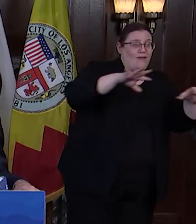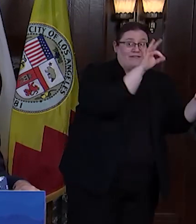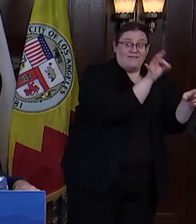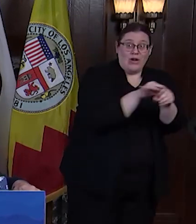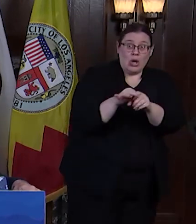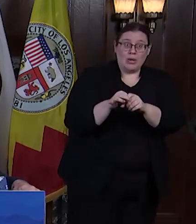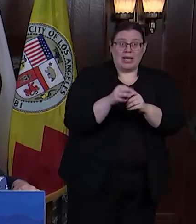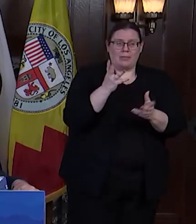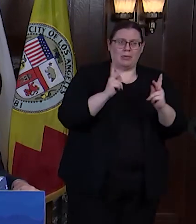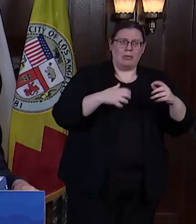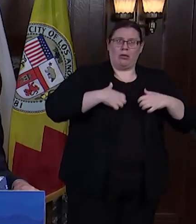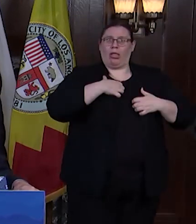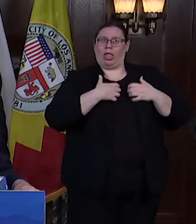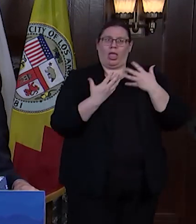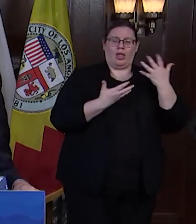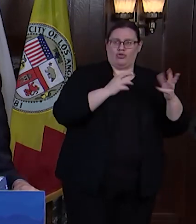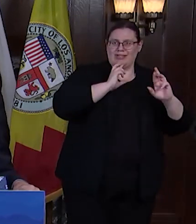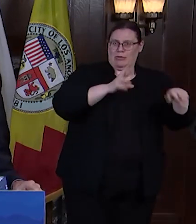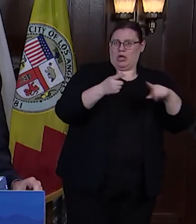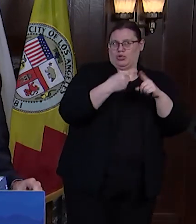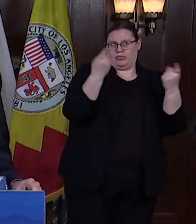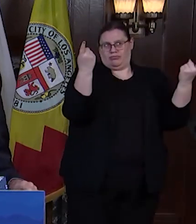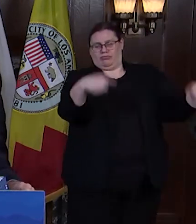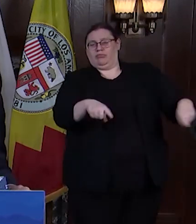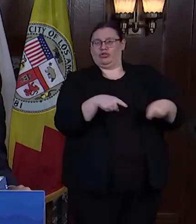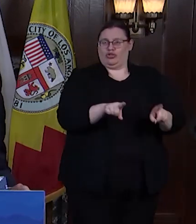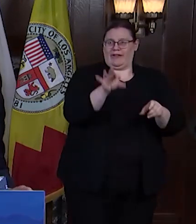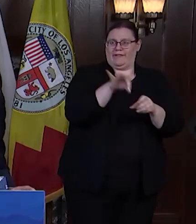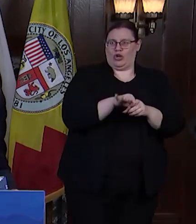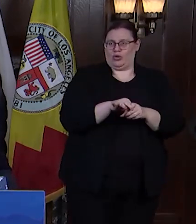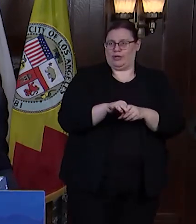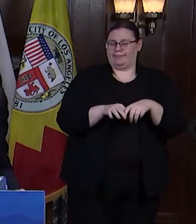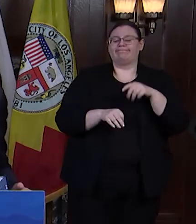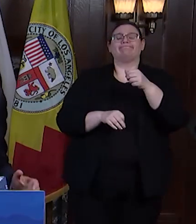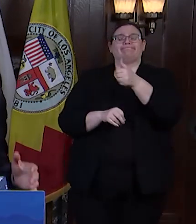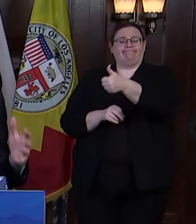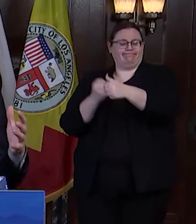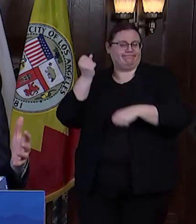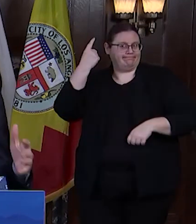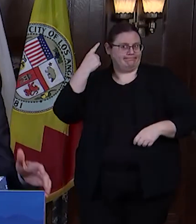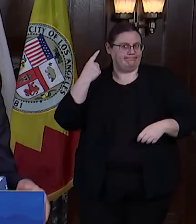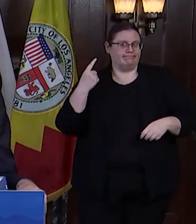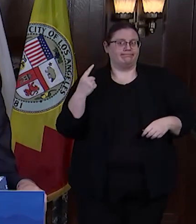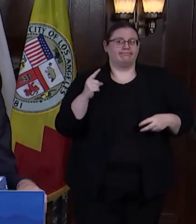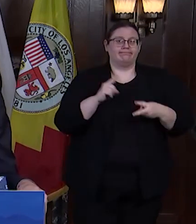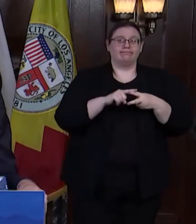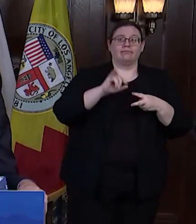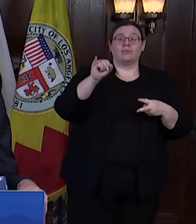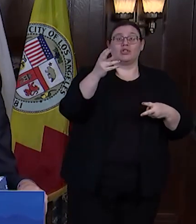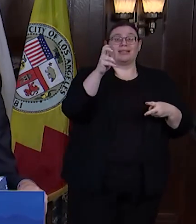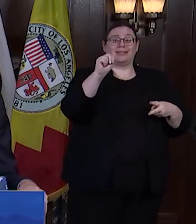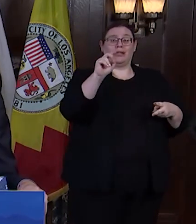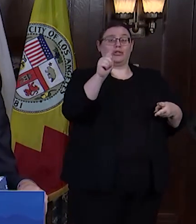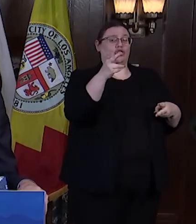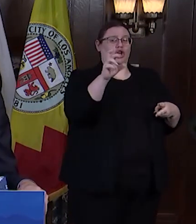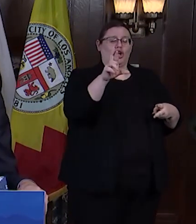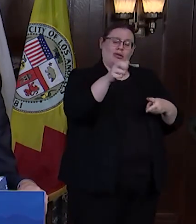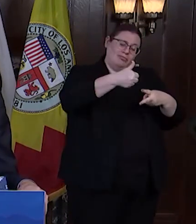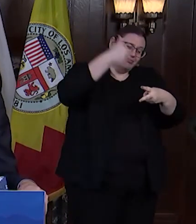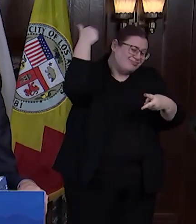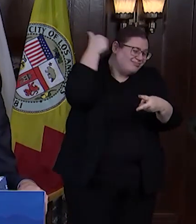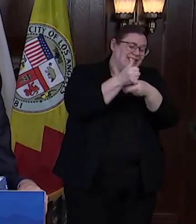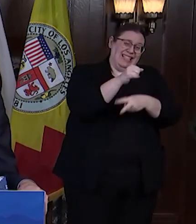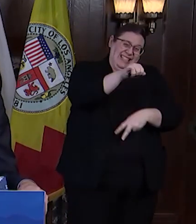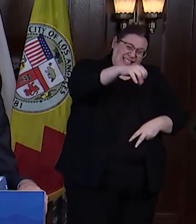perhaps reacting? Absolutely. Well, first of all, Justin Turner is the heart and soul of the Los